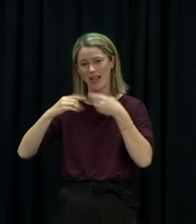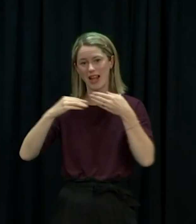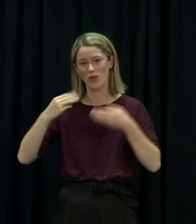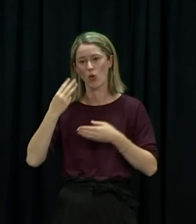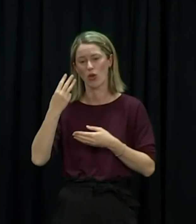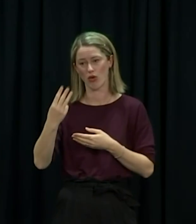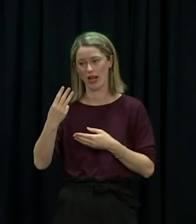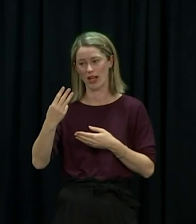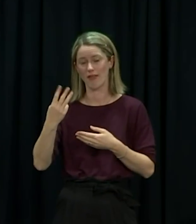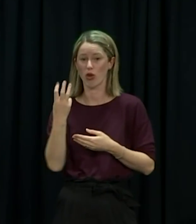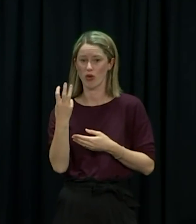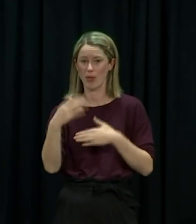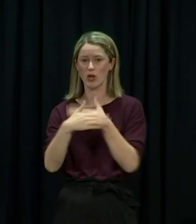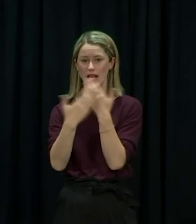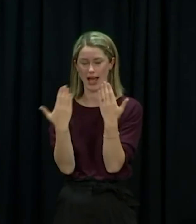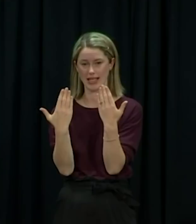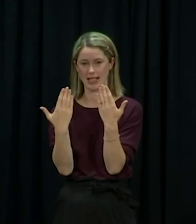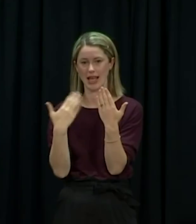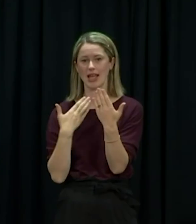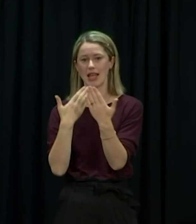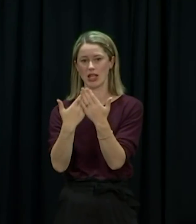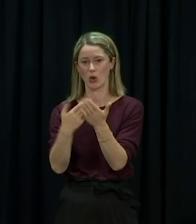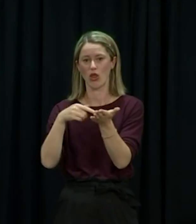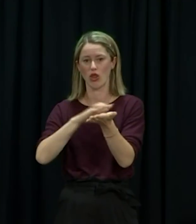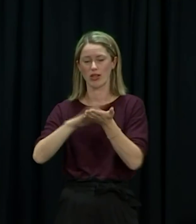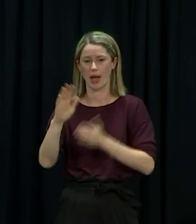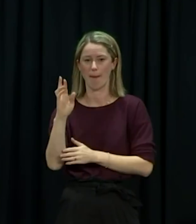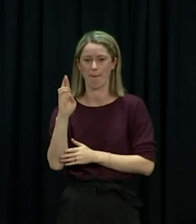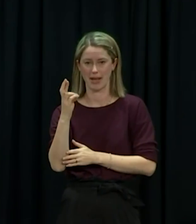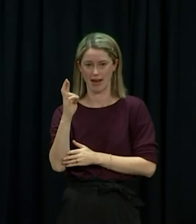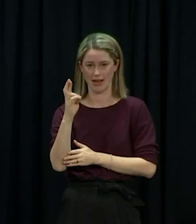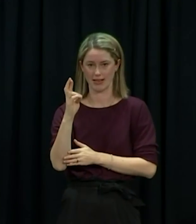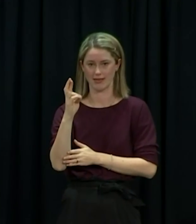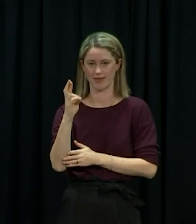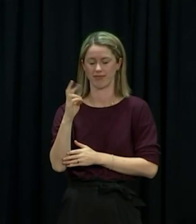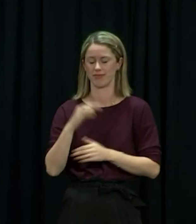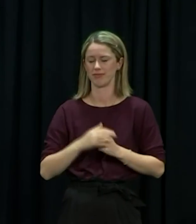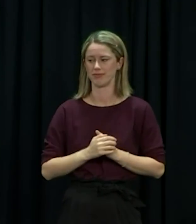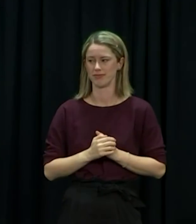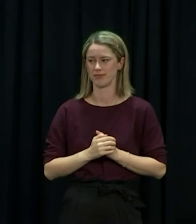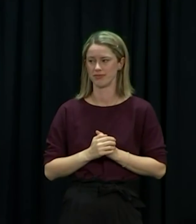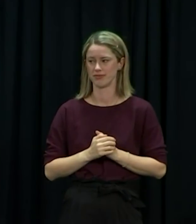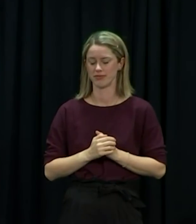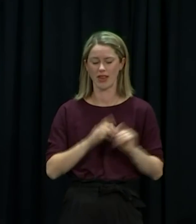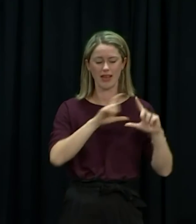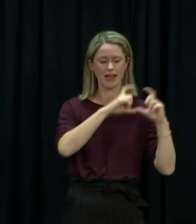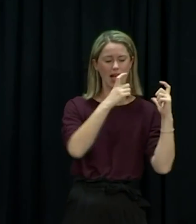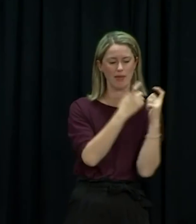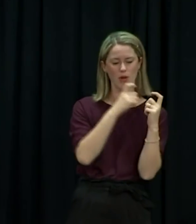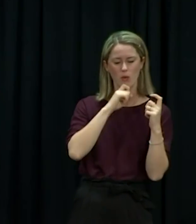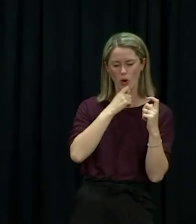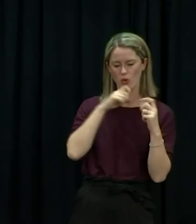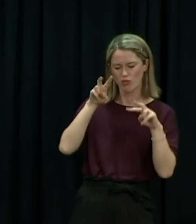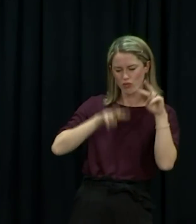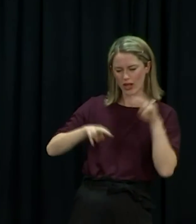3 for a further 3 days until 11:59 p.m. this Thursday, the 14th of October, with Cabinet again reviewing